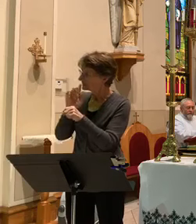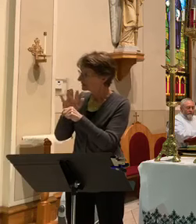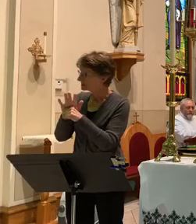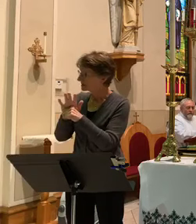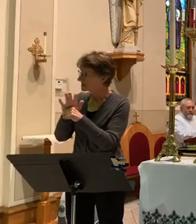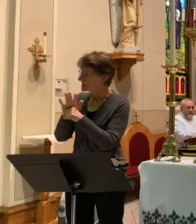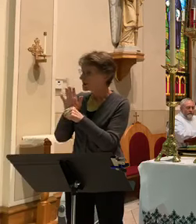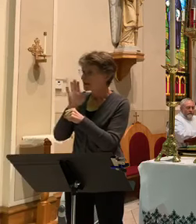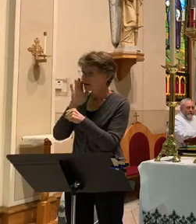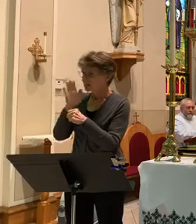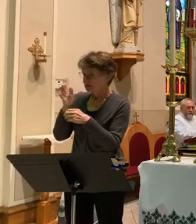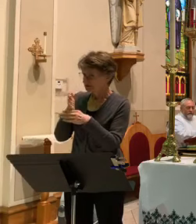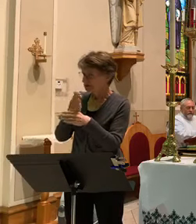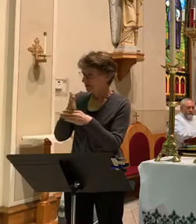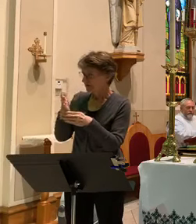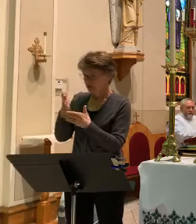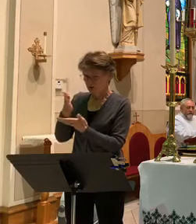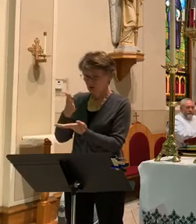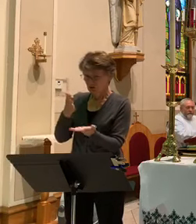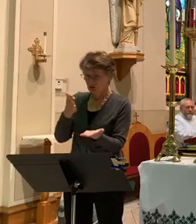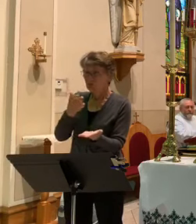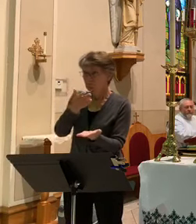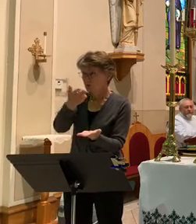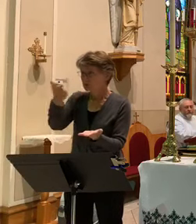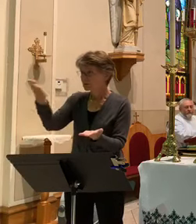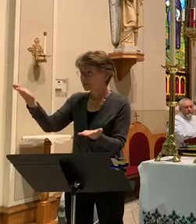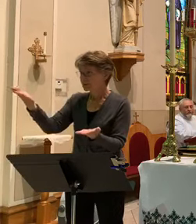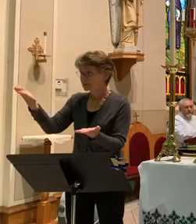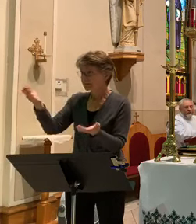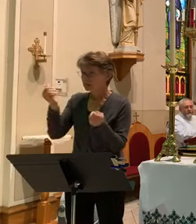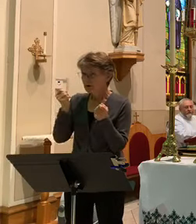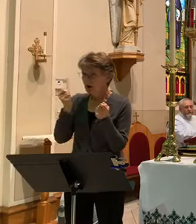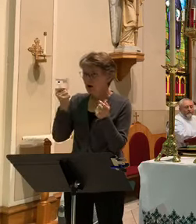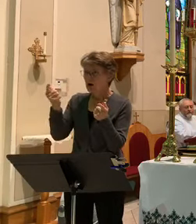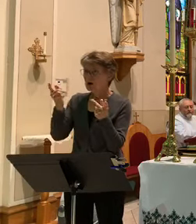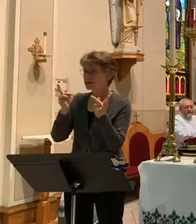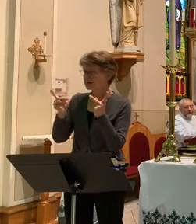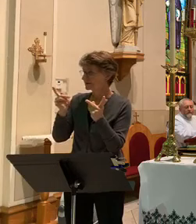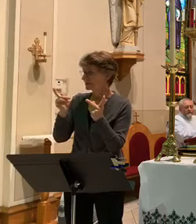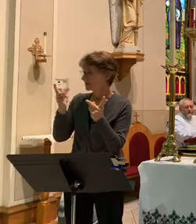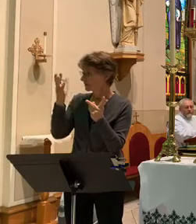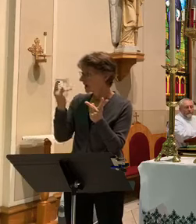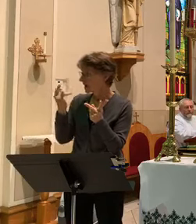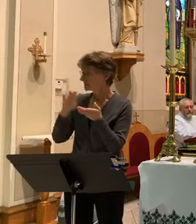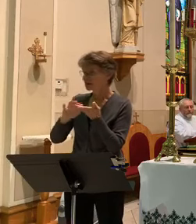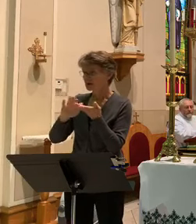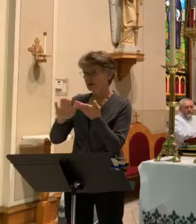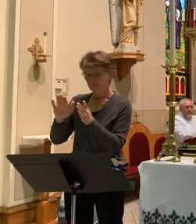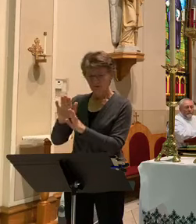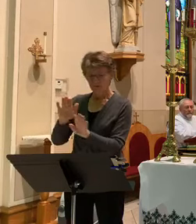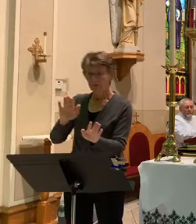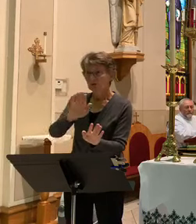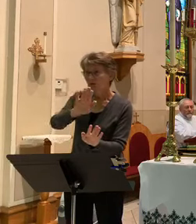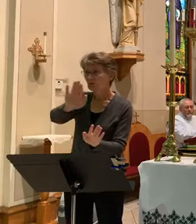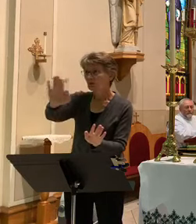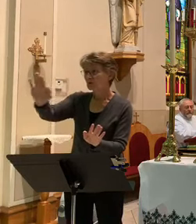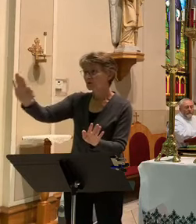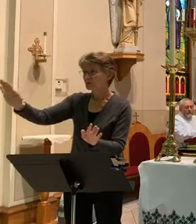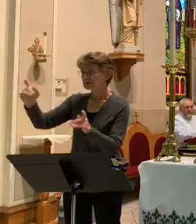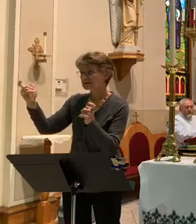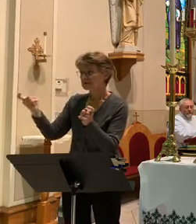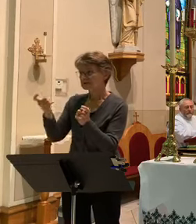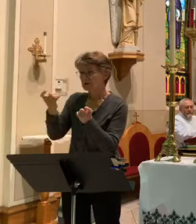eternal covenant, which will be poured out for you and for many for the forgiveness of